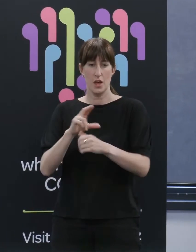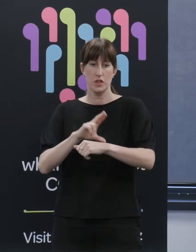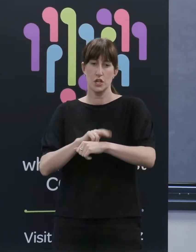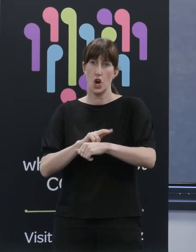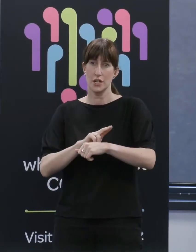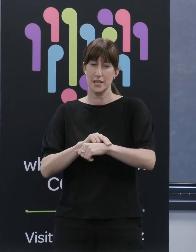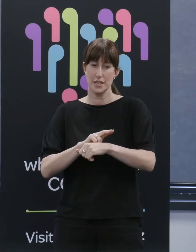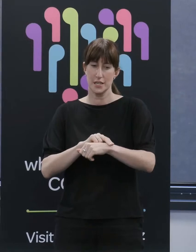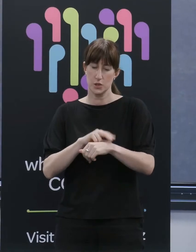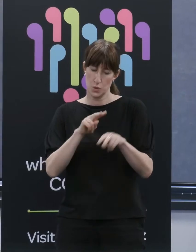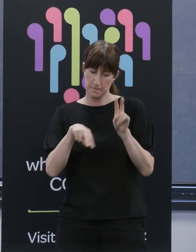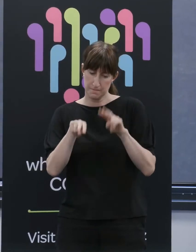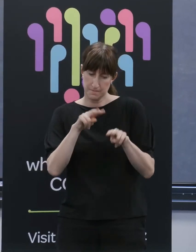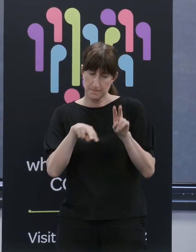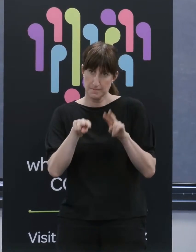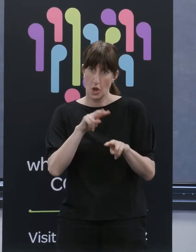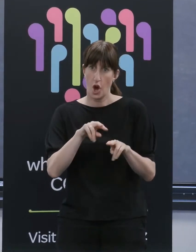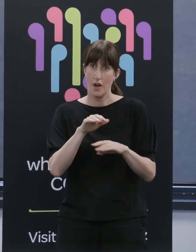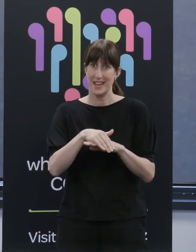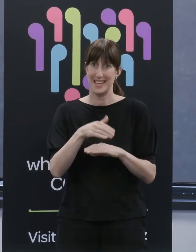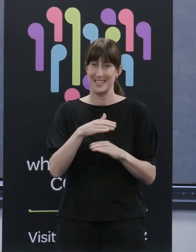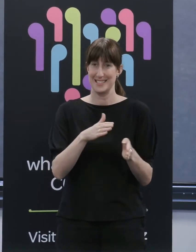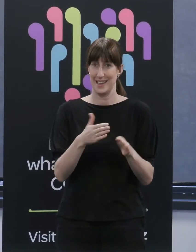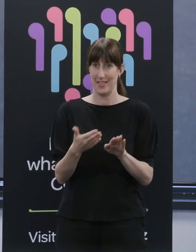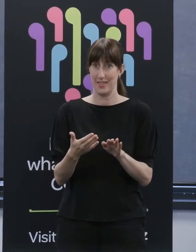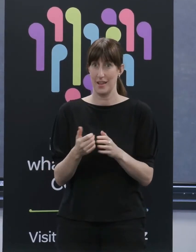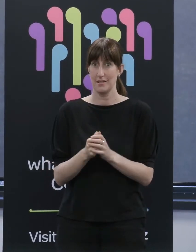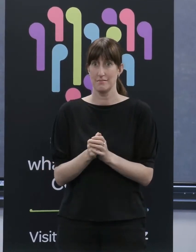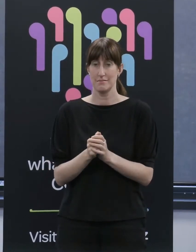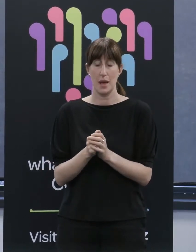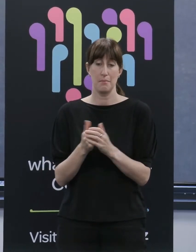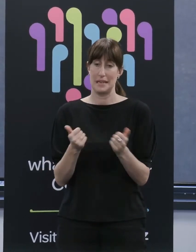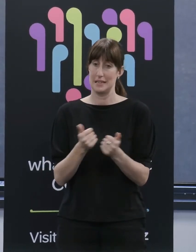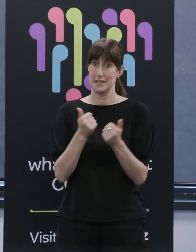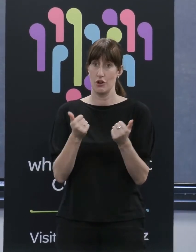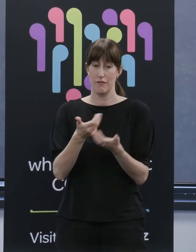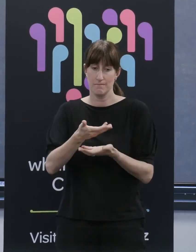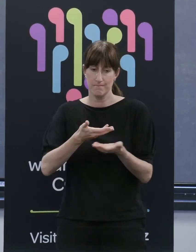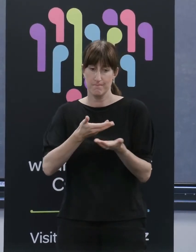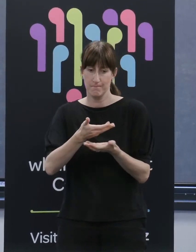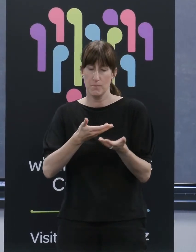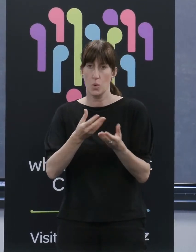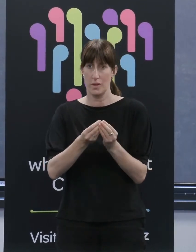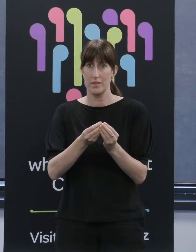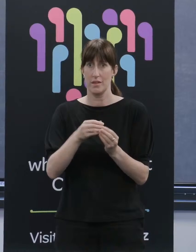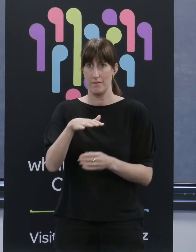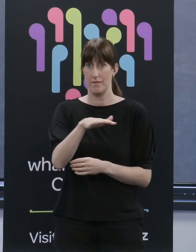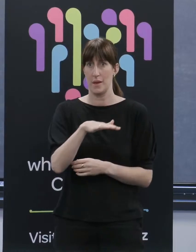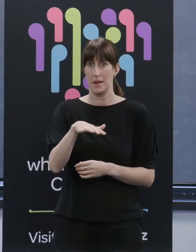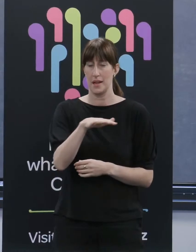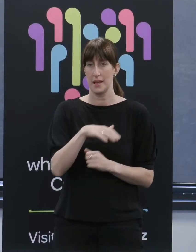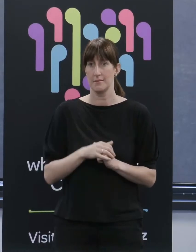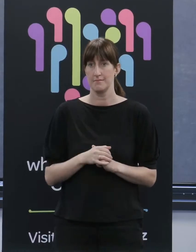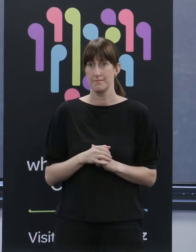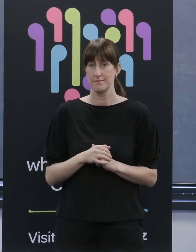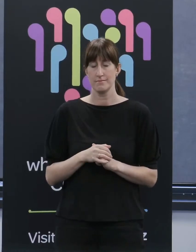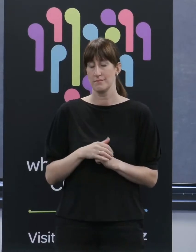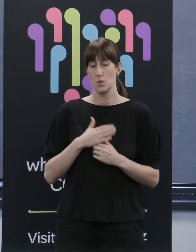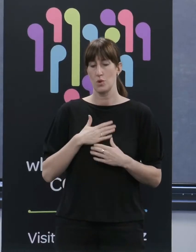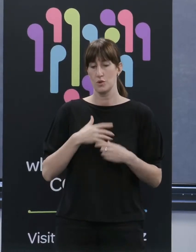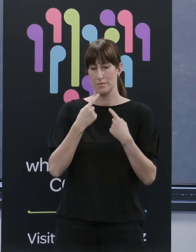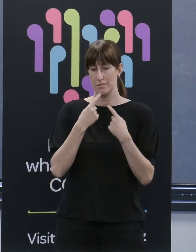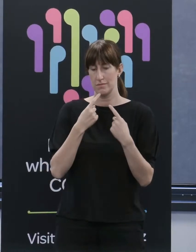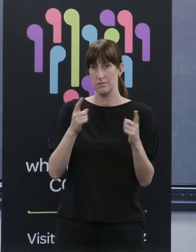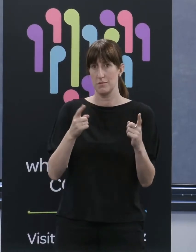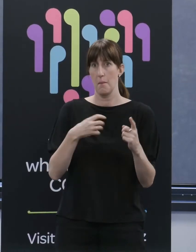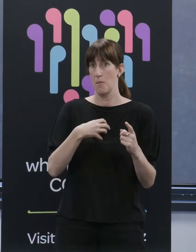in reaching its conclusions, and had quite a number of conversations with the family. And so we don't want to release any more detail about this,